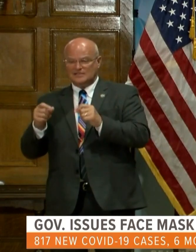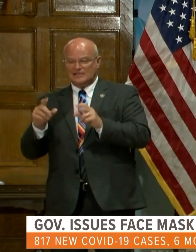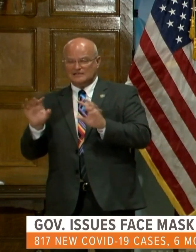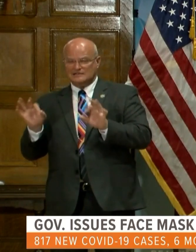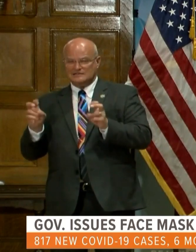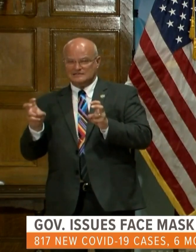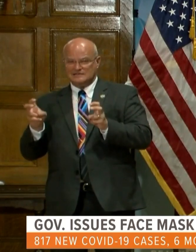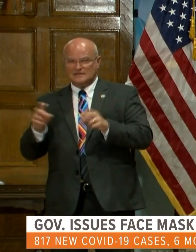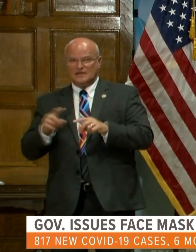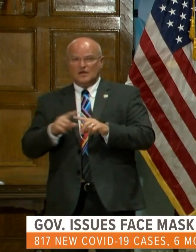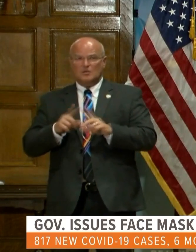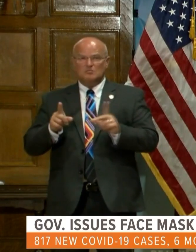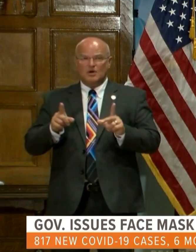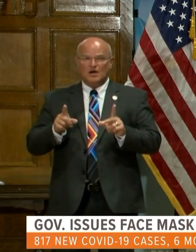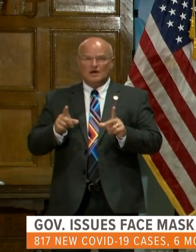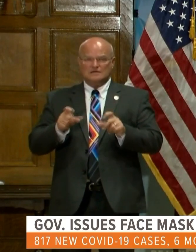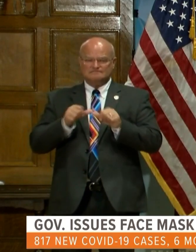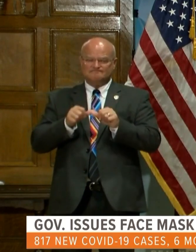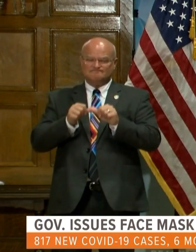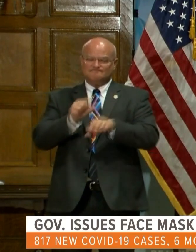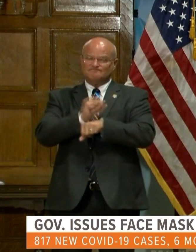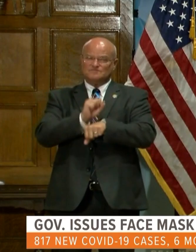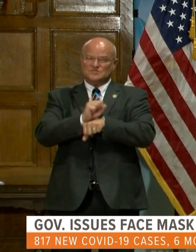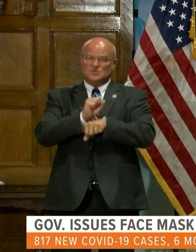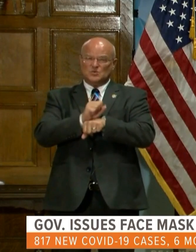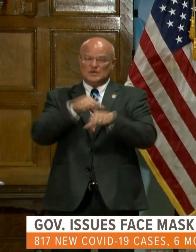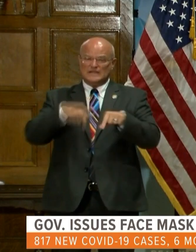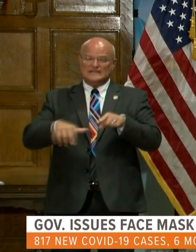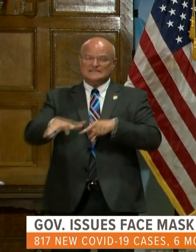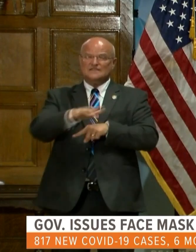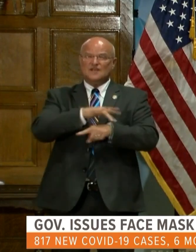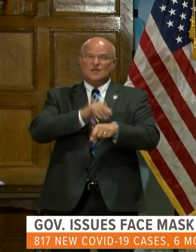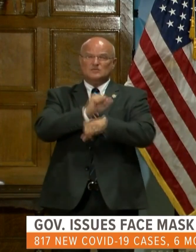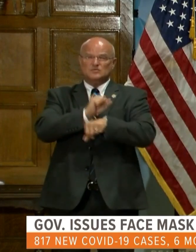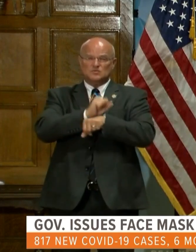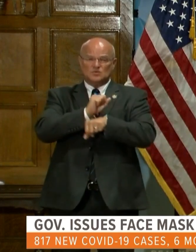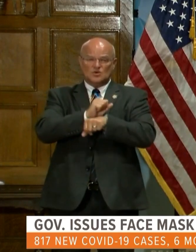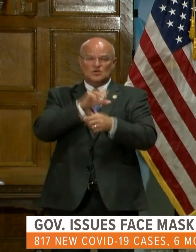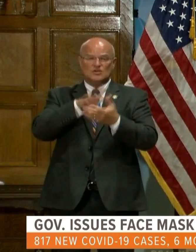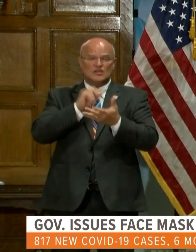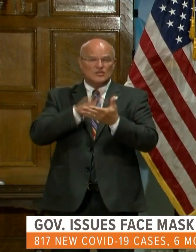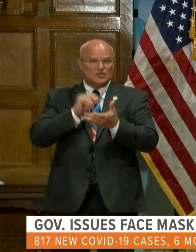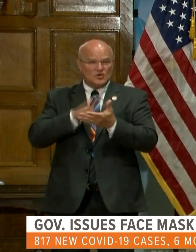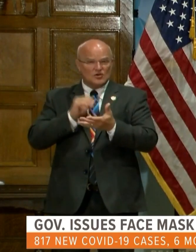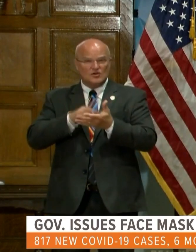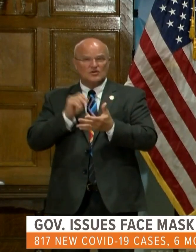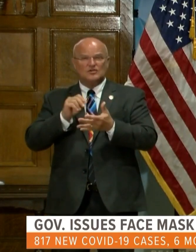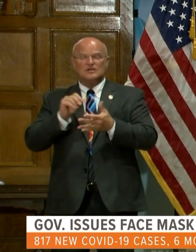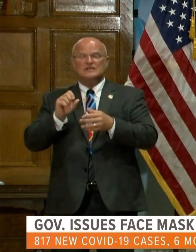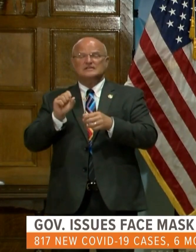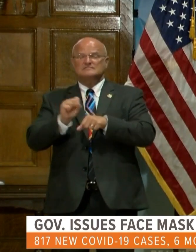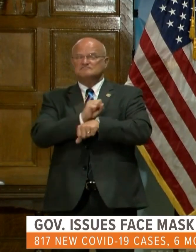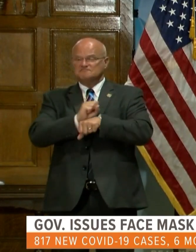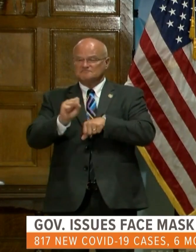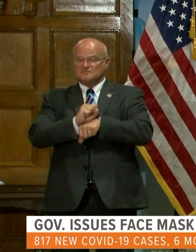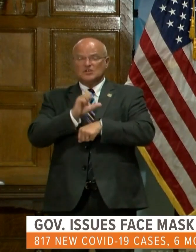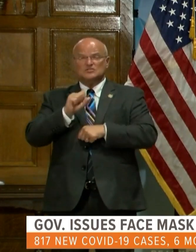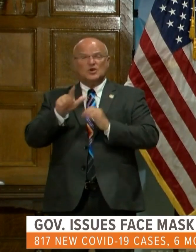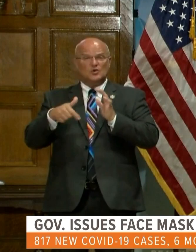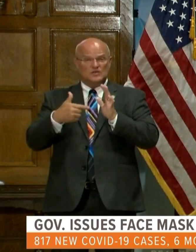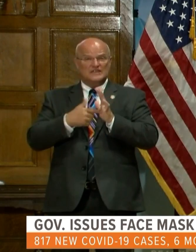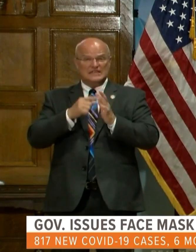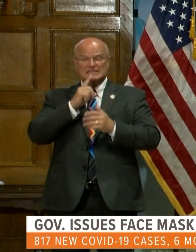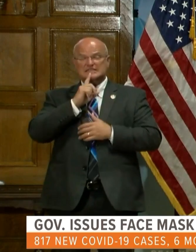But we have to be able to continue in this environment to work and to learn. And so,